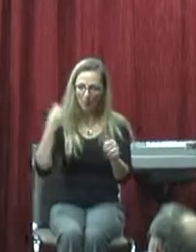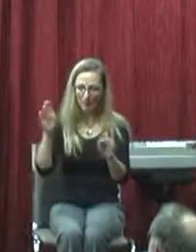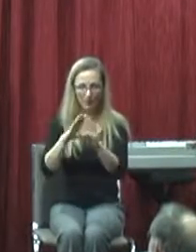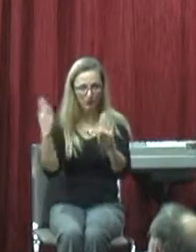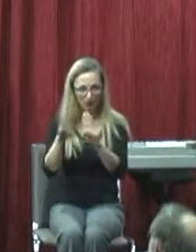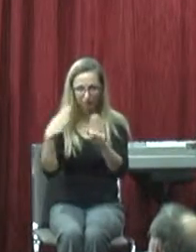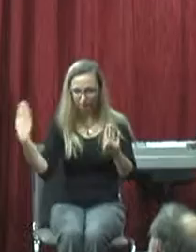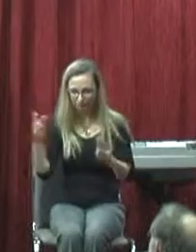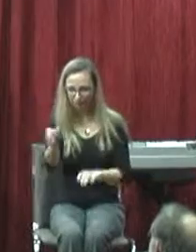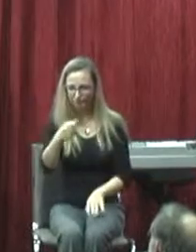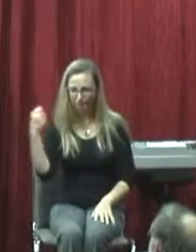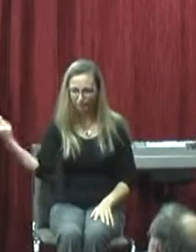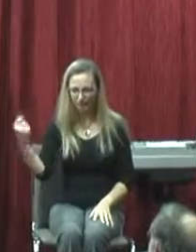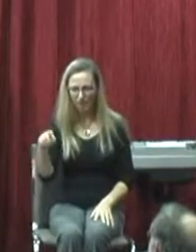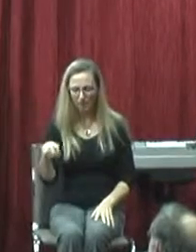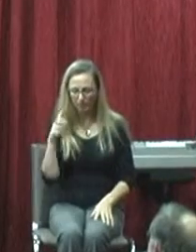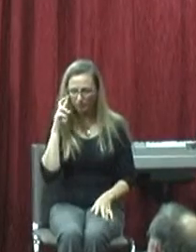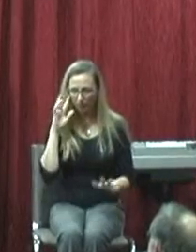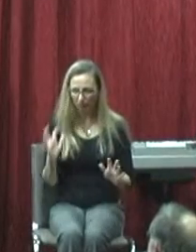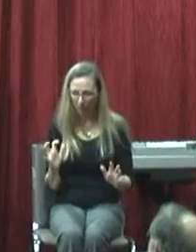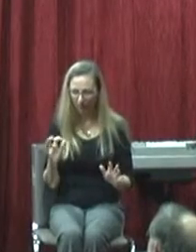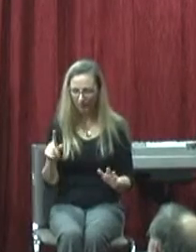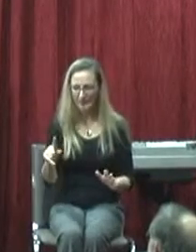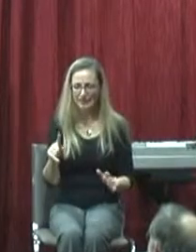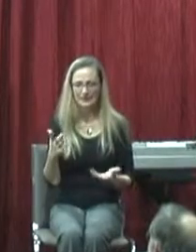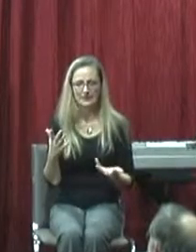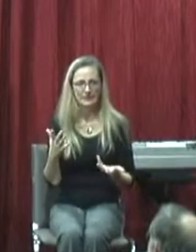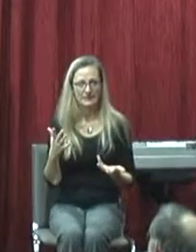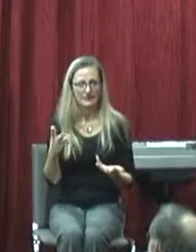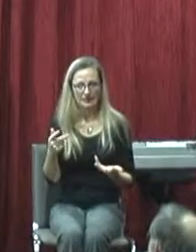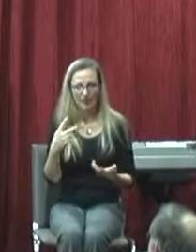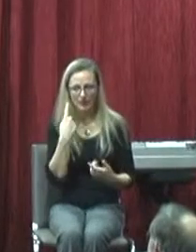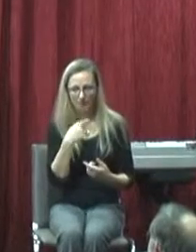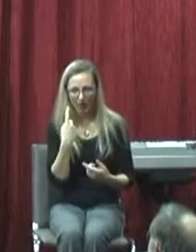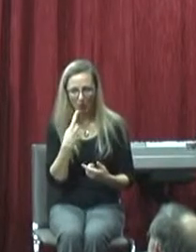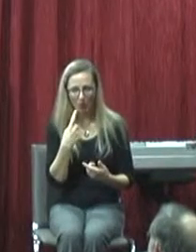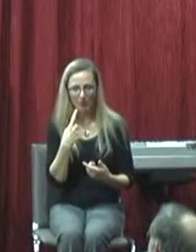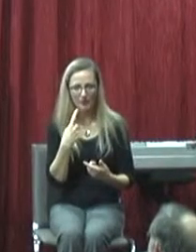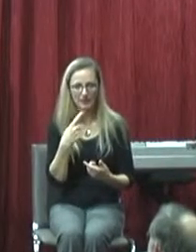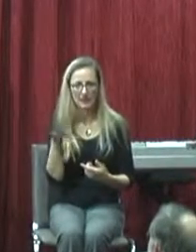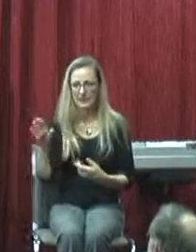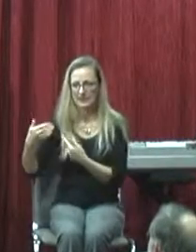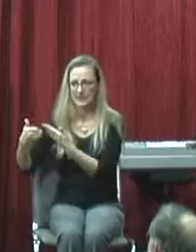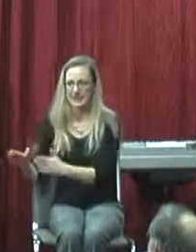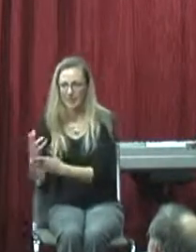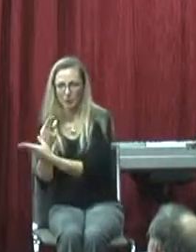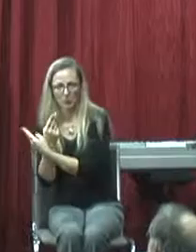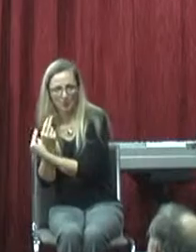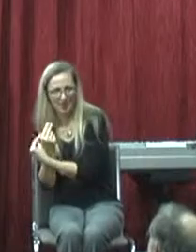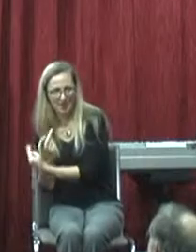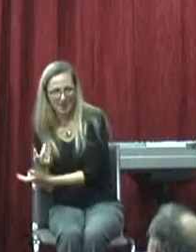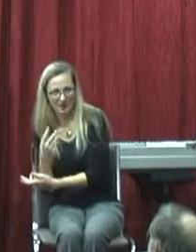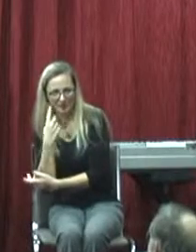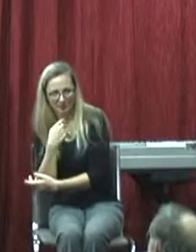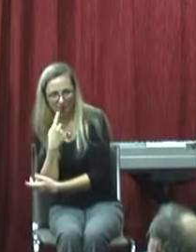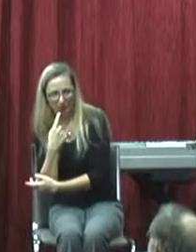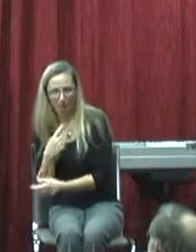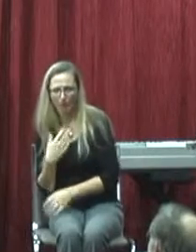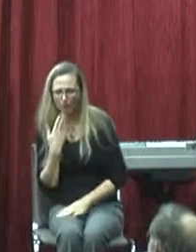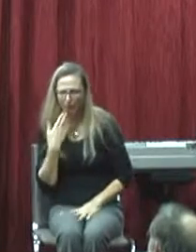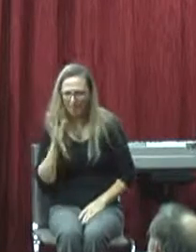saw. In his dog's mouth was his neighbor's rabbit. Pet rabbit, dead. Bad